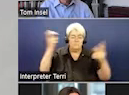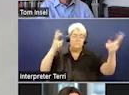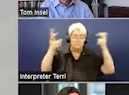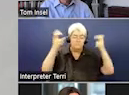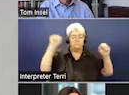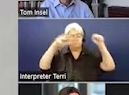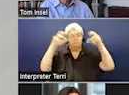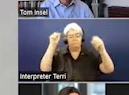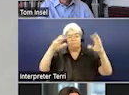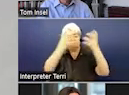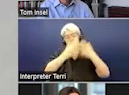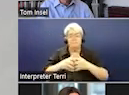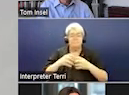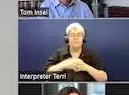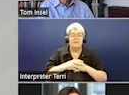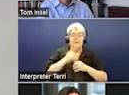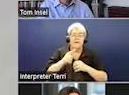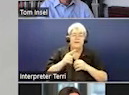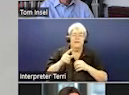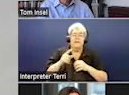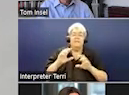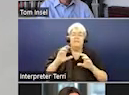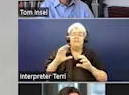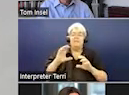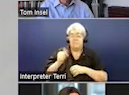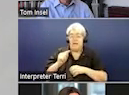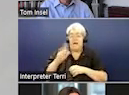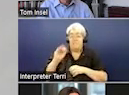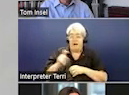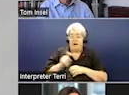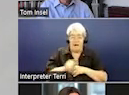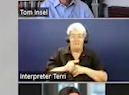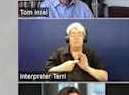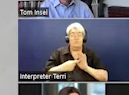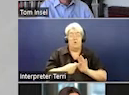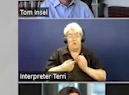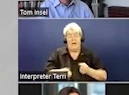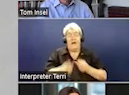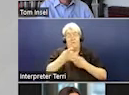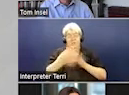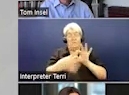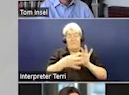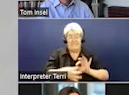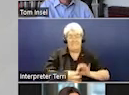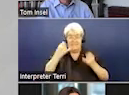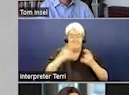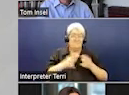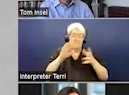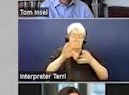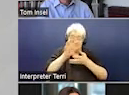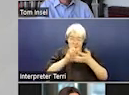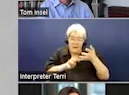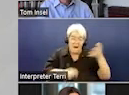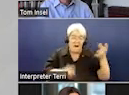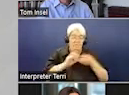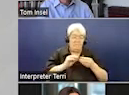it in such a beautiful way. And the chat box really reflects how well you connected the two. There are tons of comments, and there